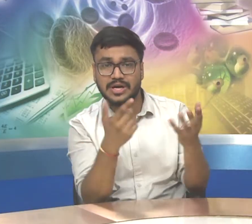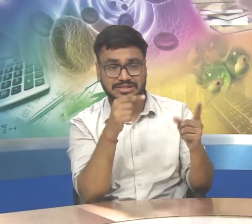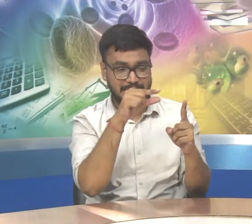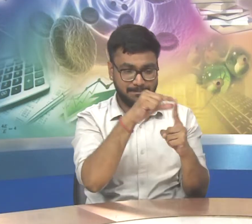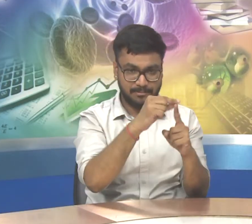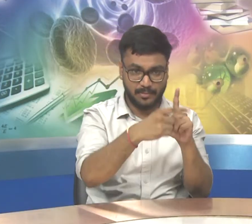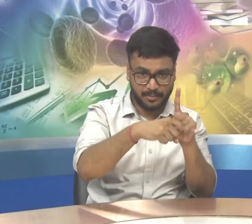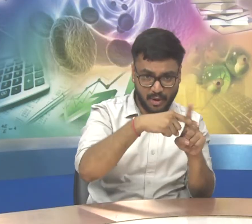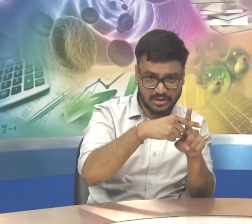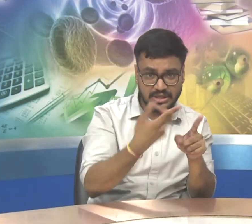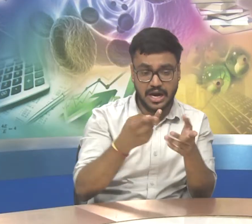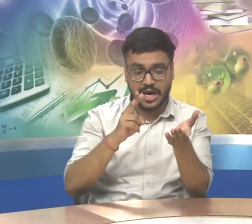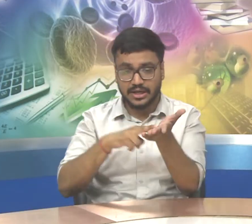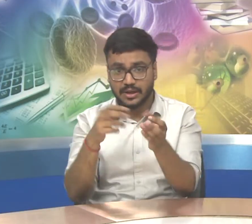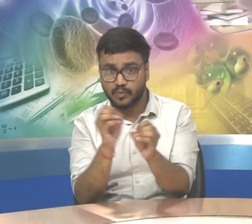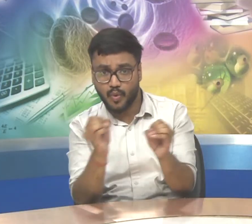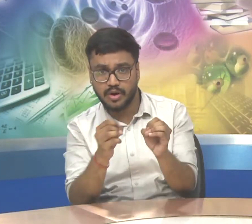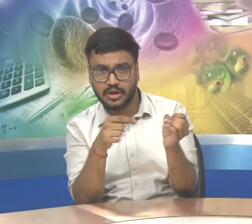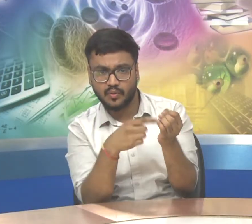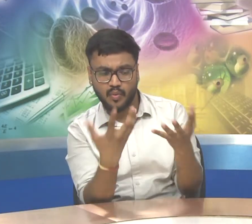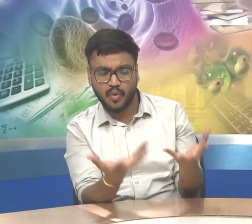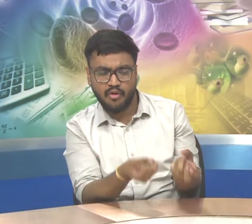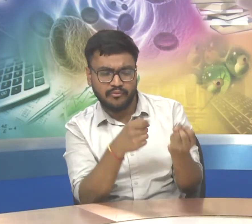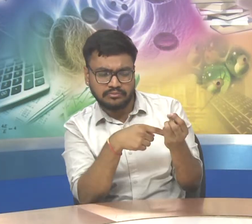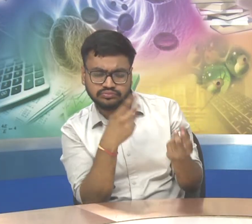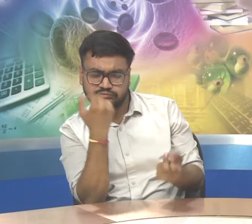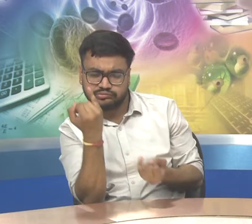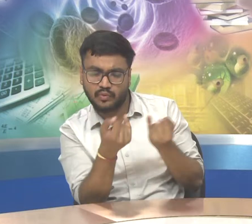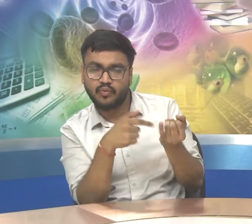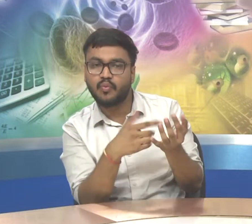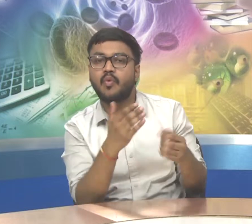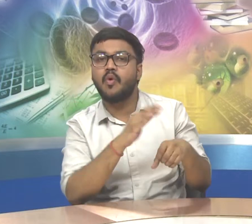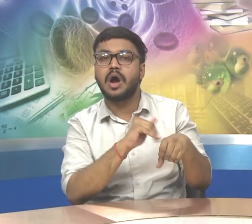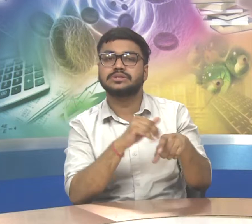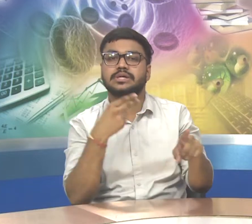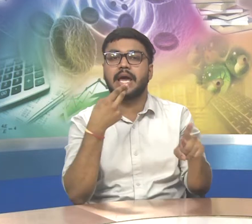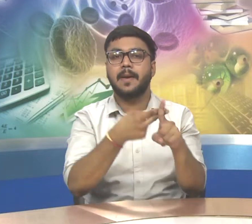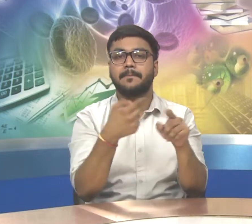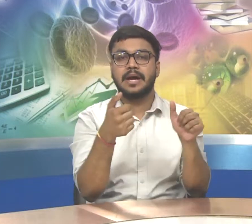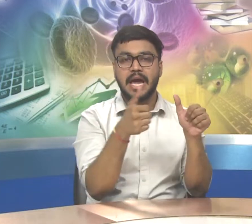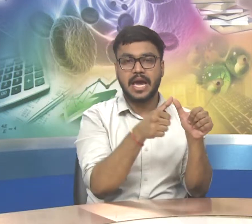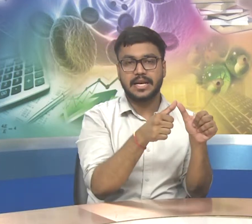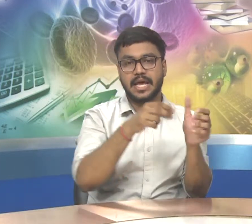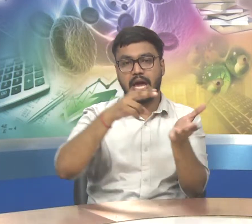The number of protons in nucleus is called atomic number,